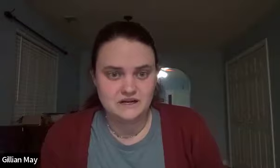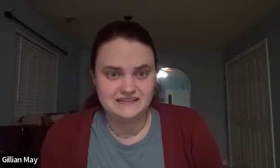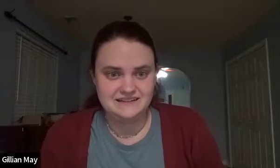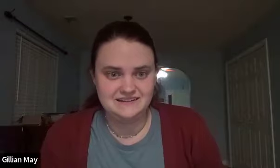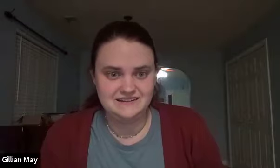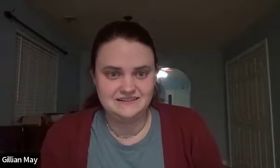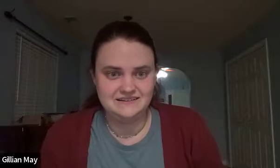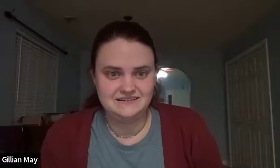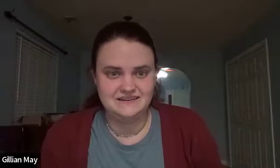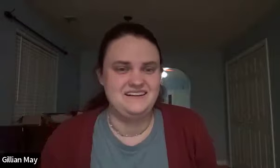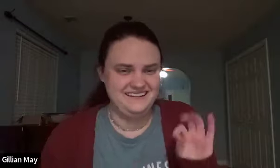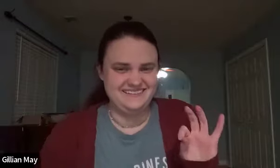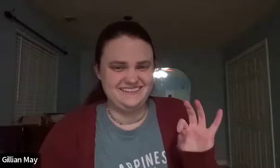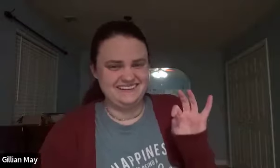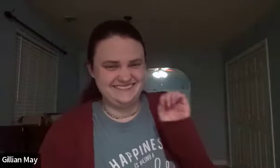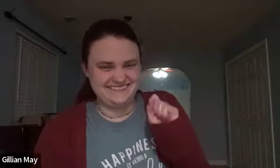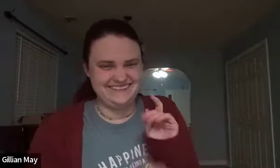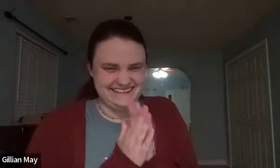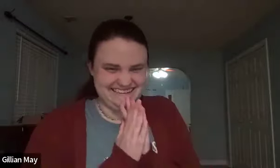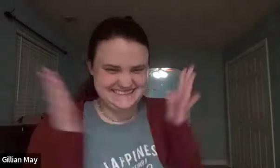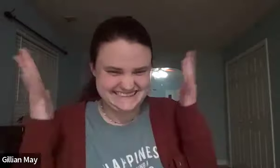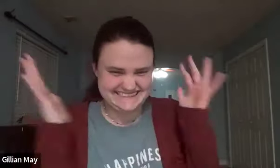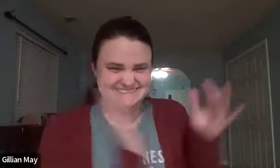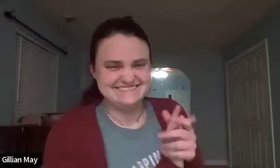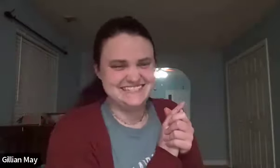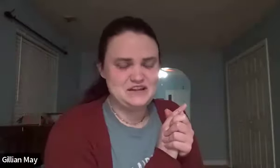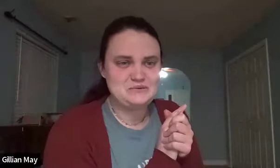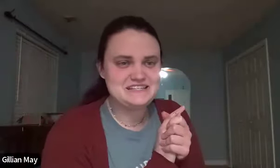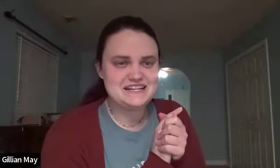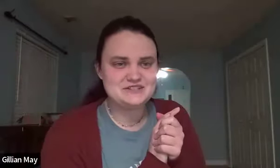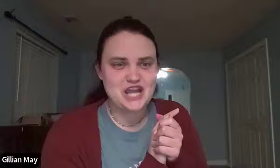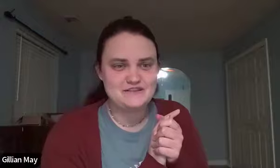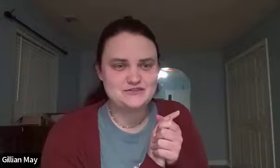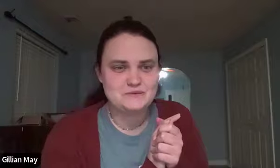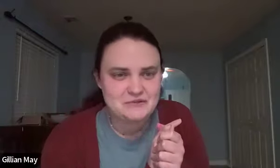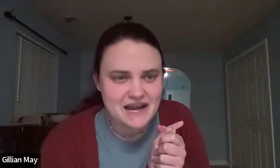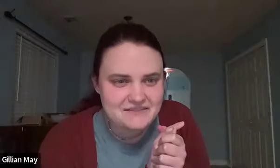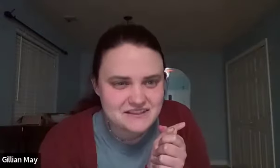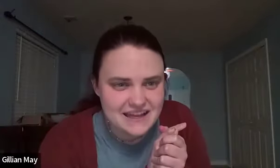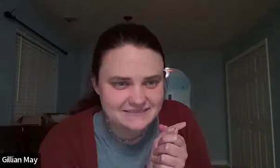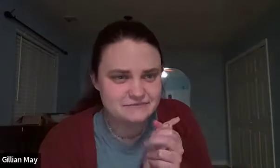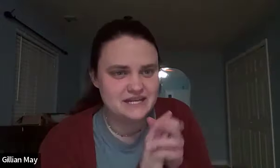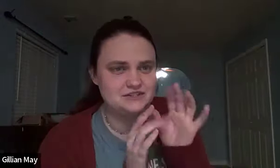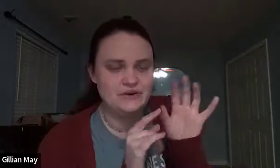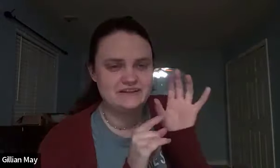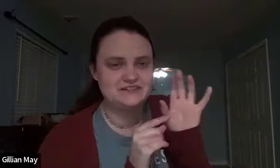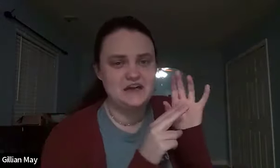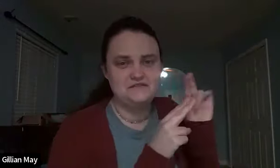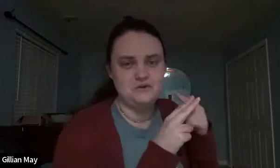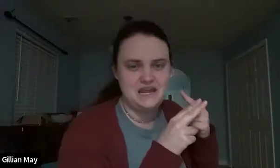Courtney? All right, good. All right. It's always a nice little challenge for me when I have to like make sure when there's not the full